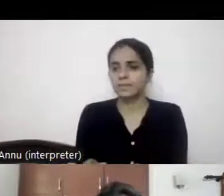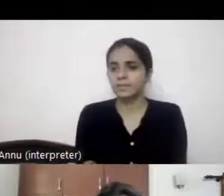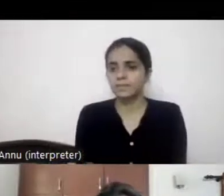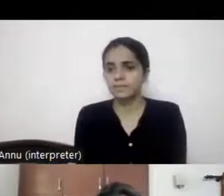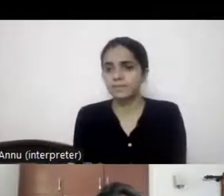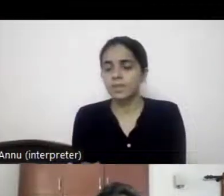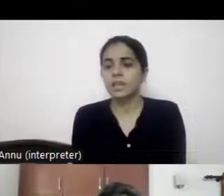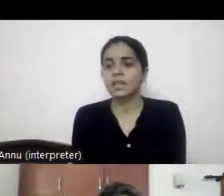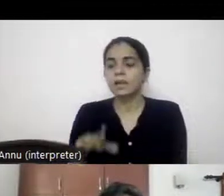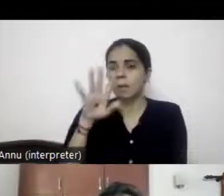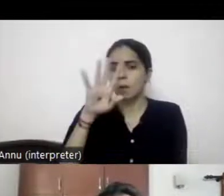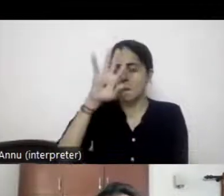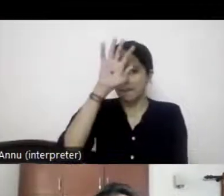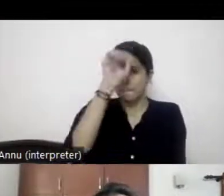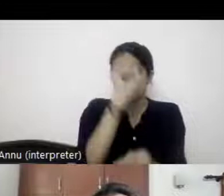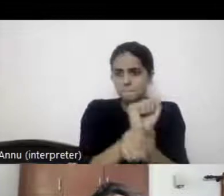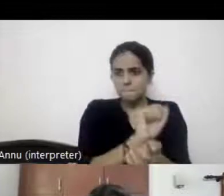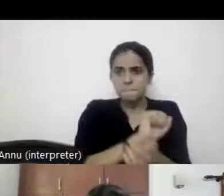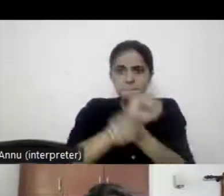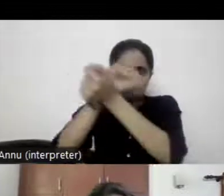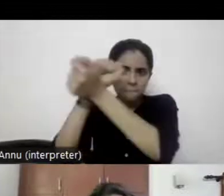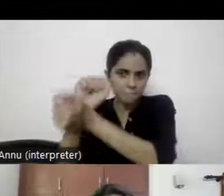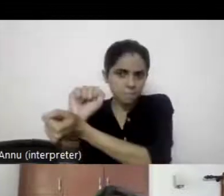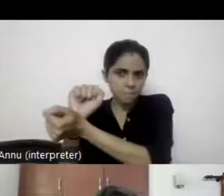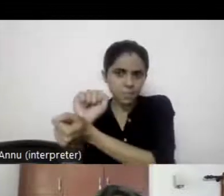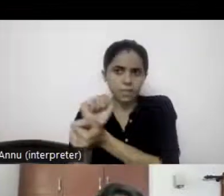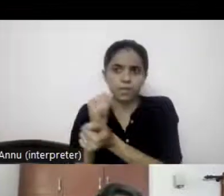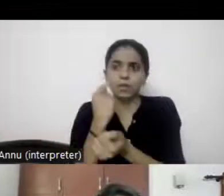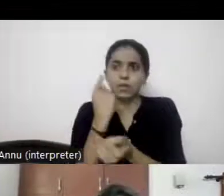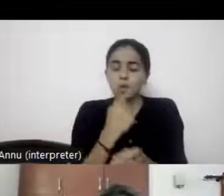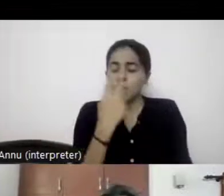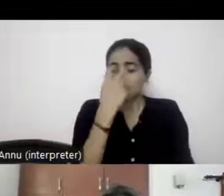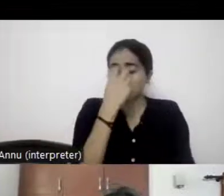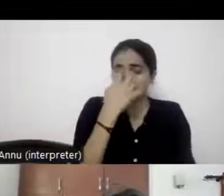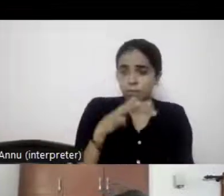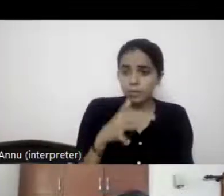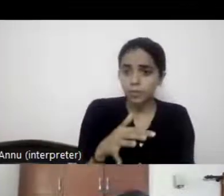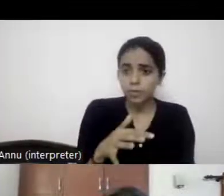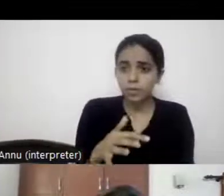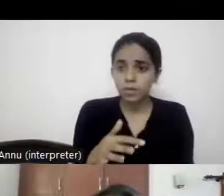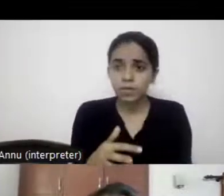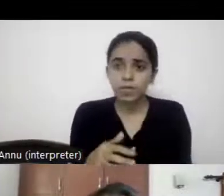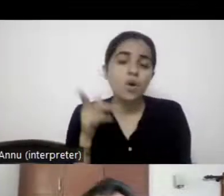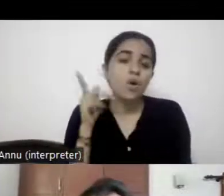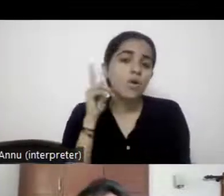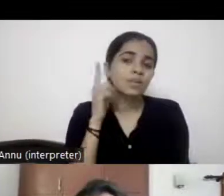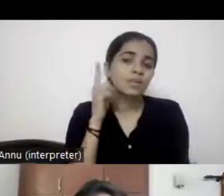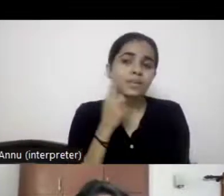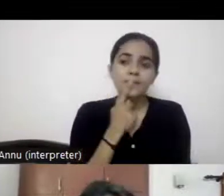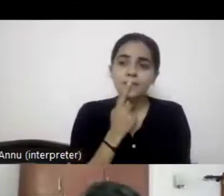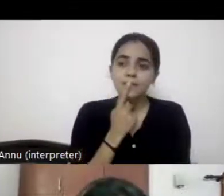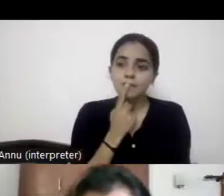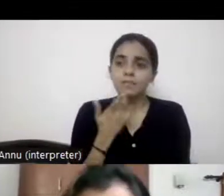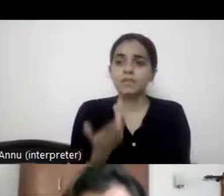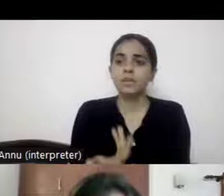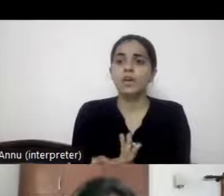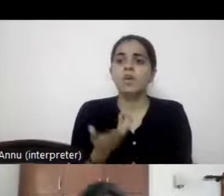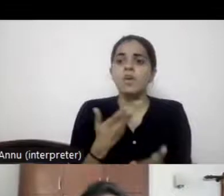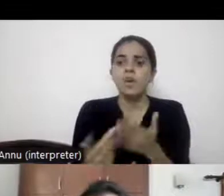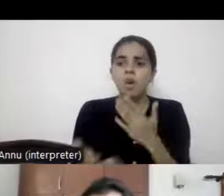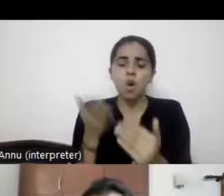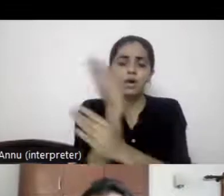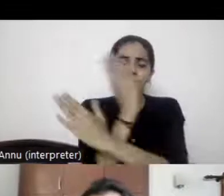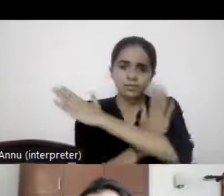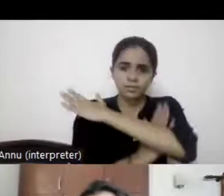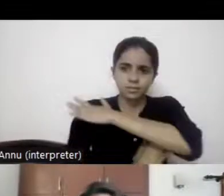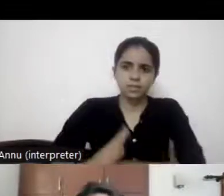prisoner, somebody who is blind, somebody who is deaf, somebody who has any sort of